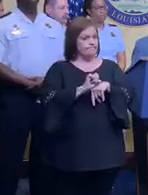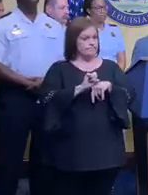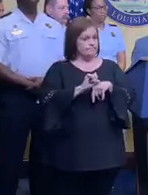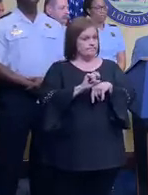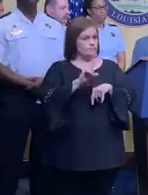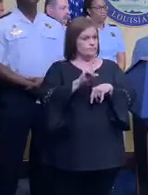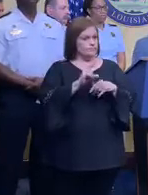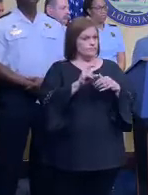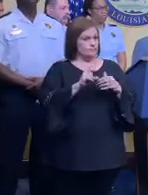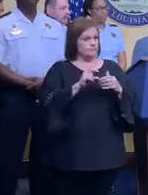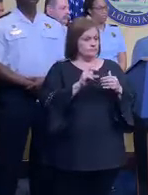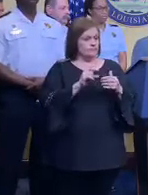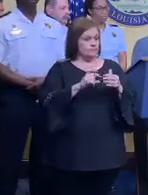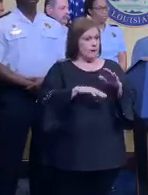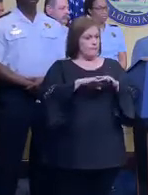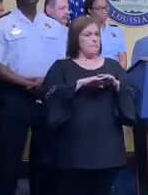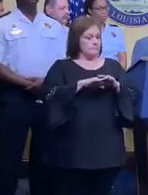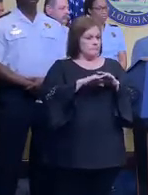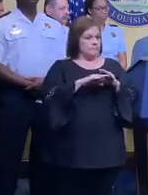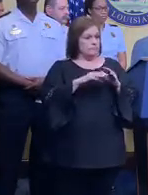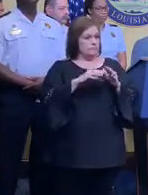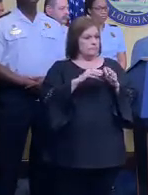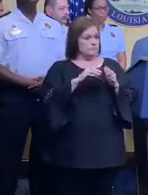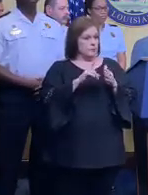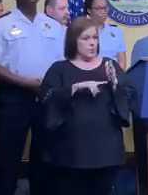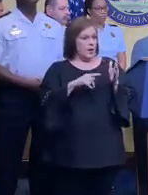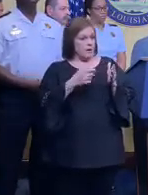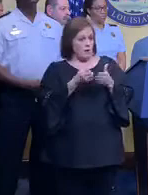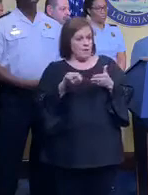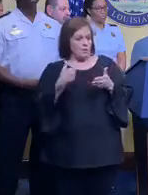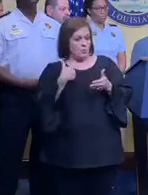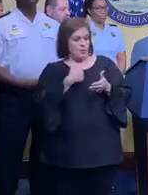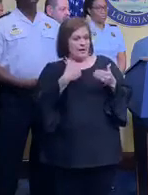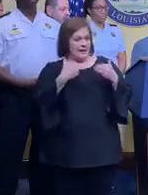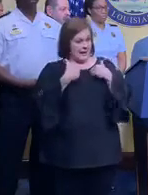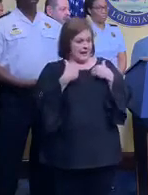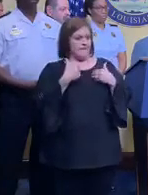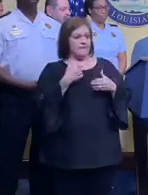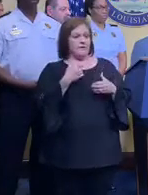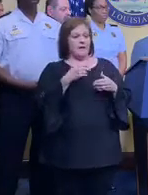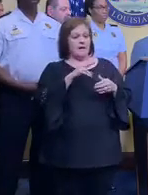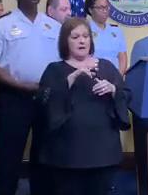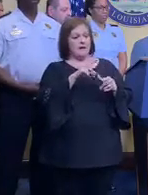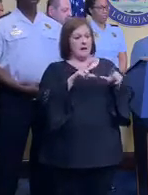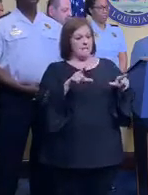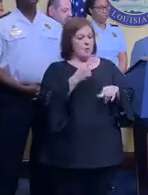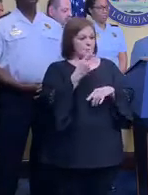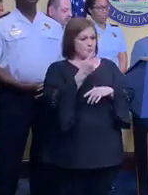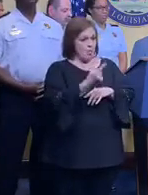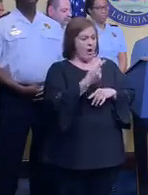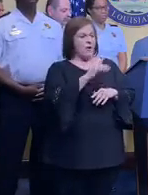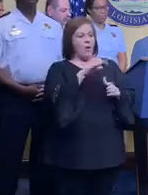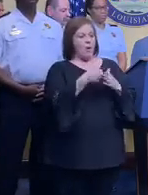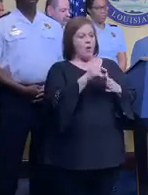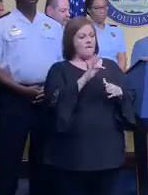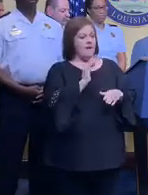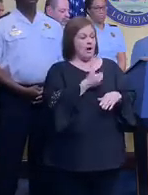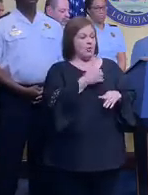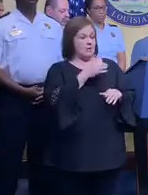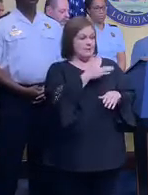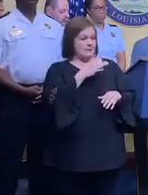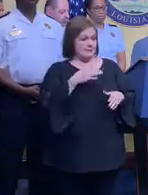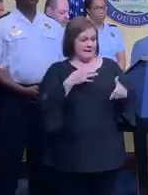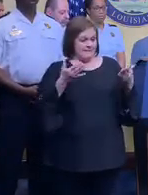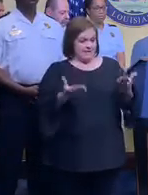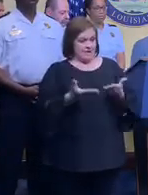today. We are fully staffed. We have activated our EOC to level 1. All critical staff is